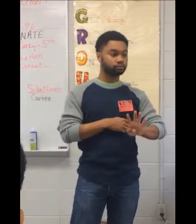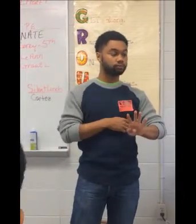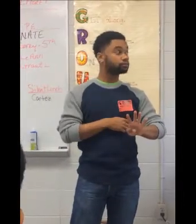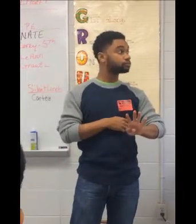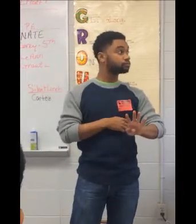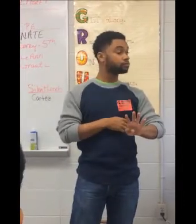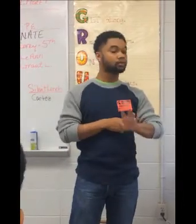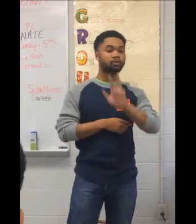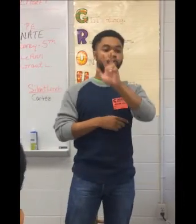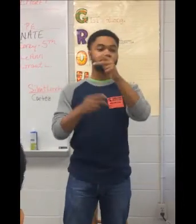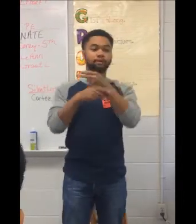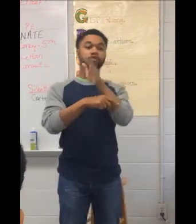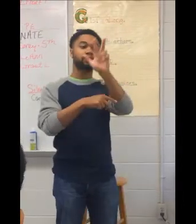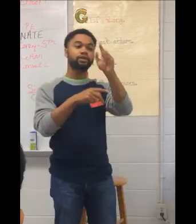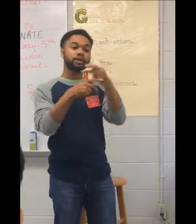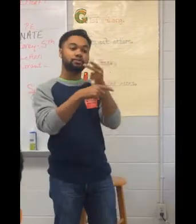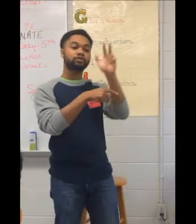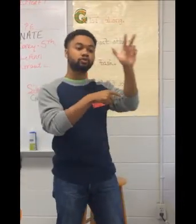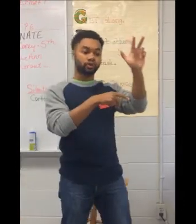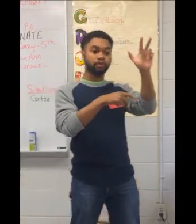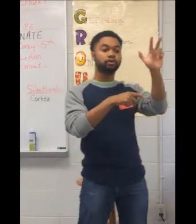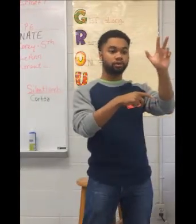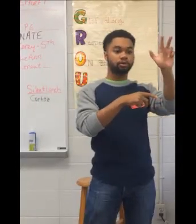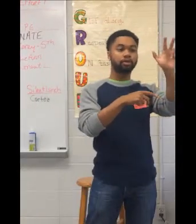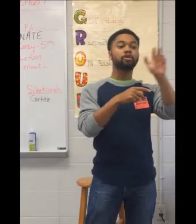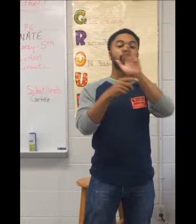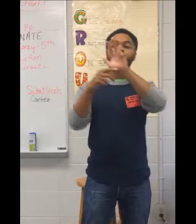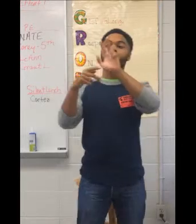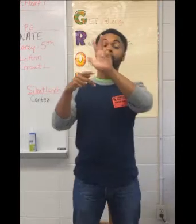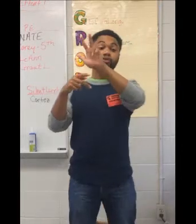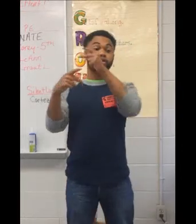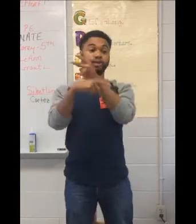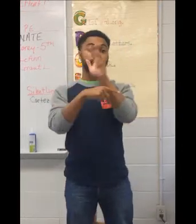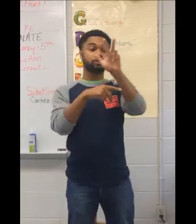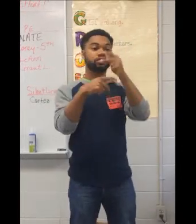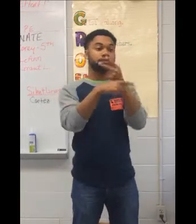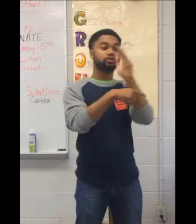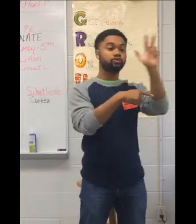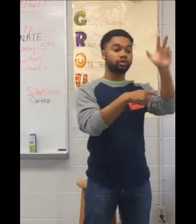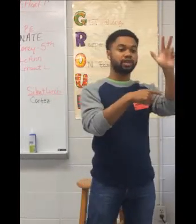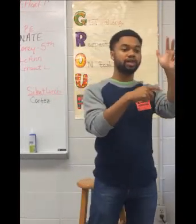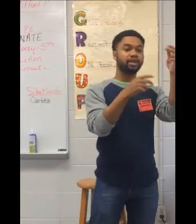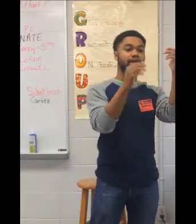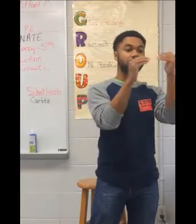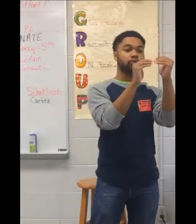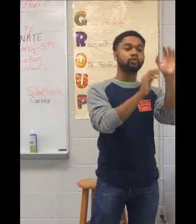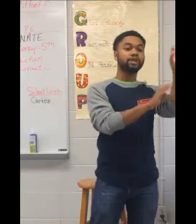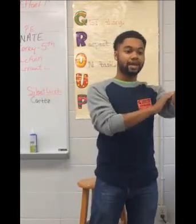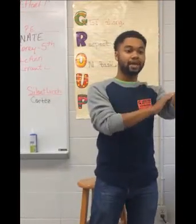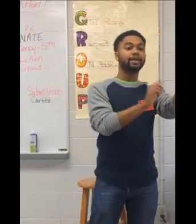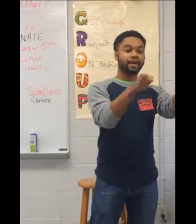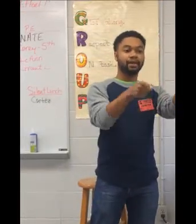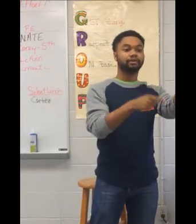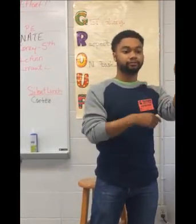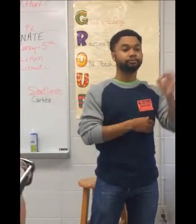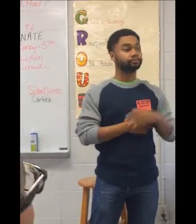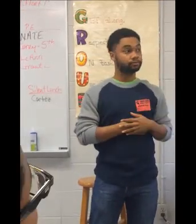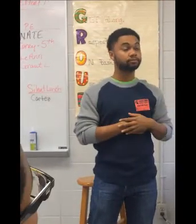3 times 3 times 3. What do we get? 9. No. There's a problem right 12. there. 3 times 3